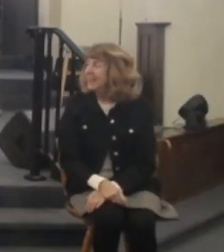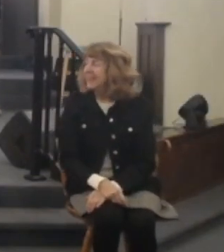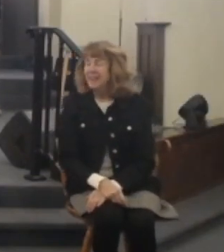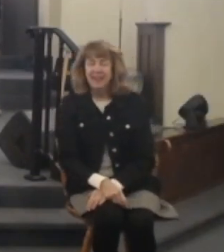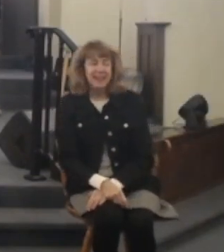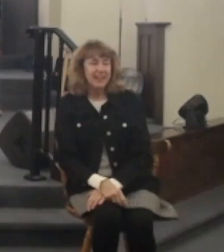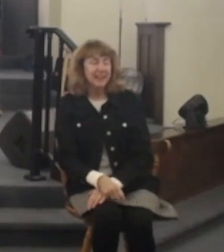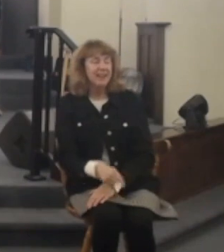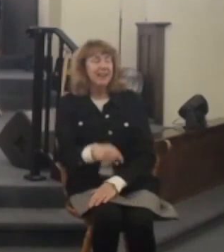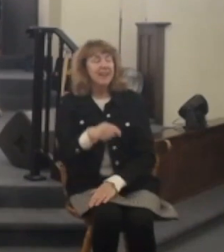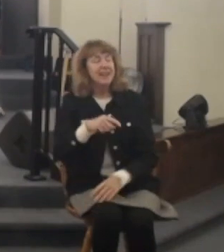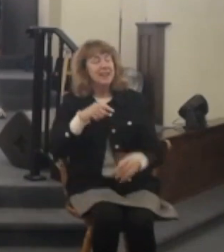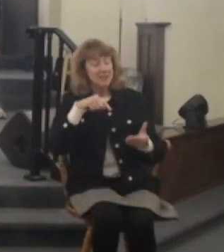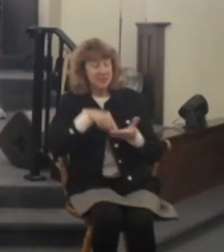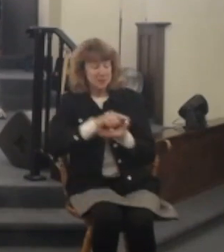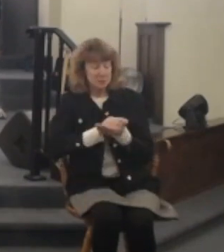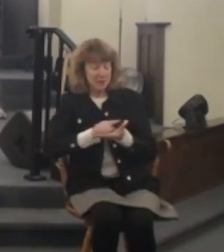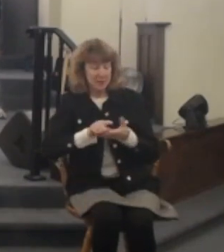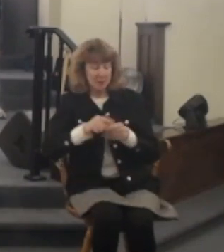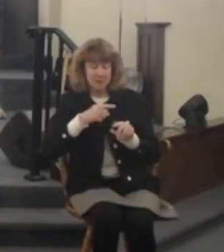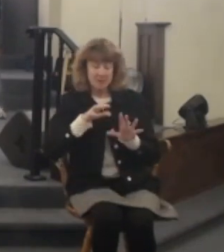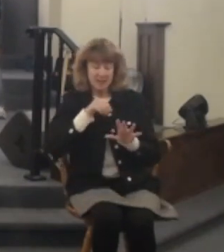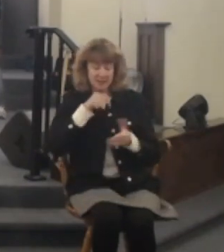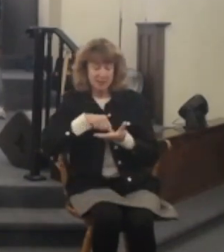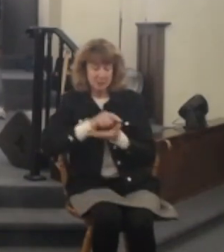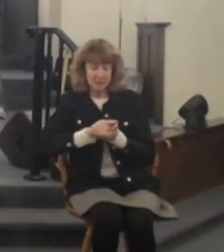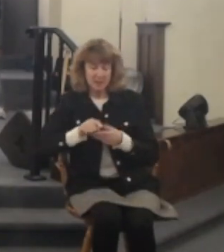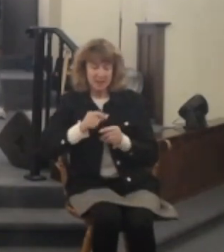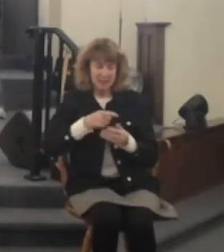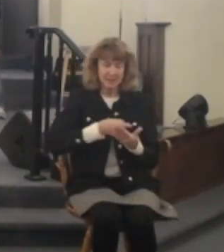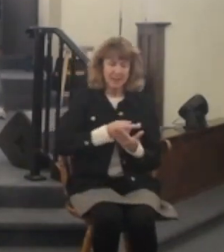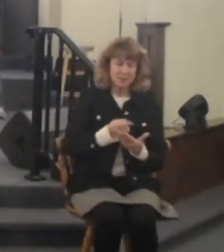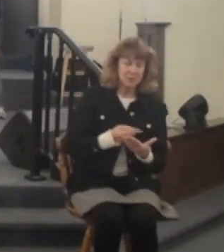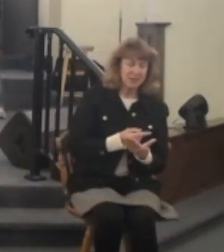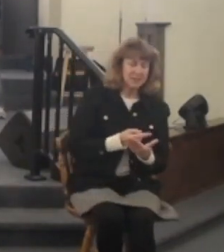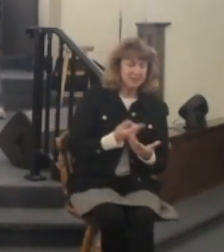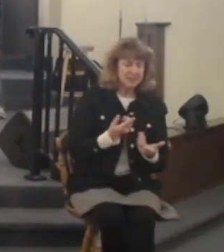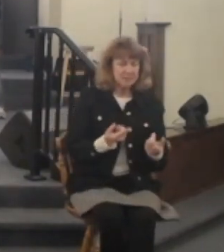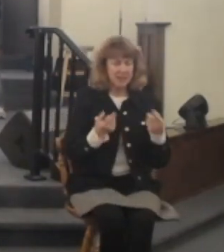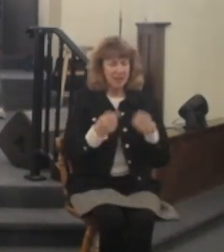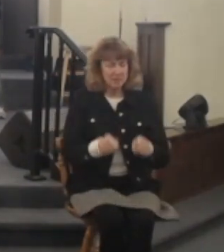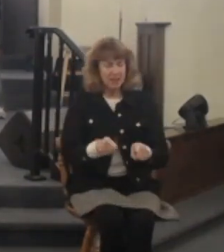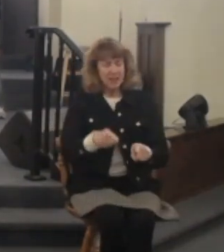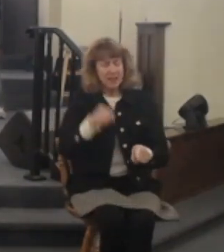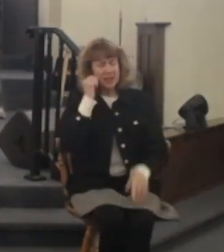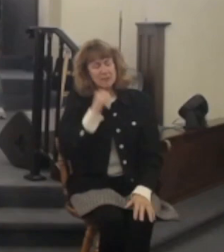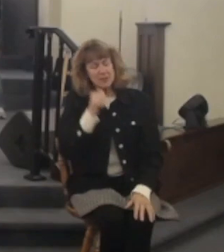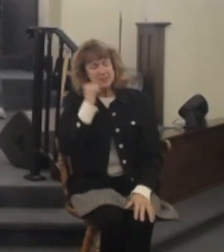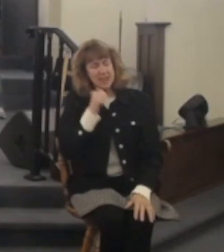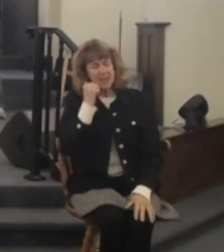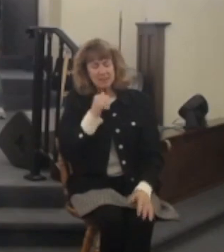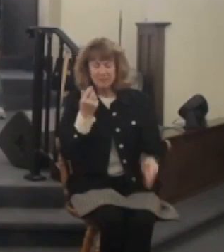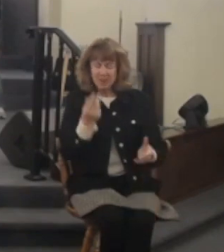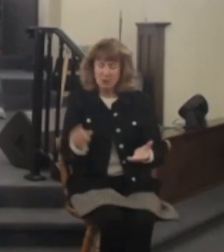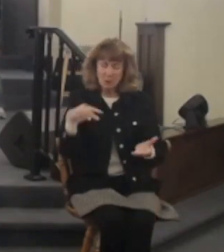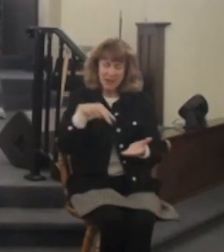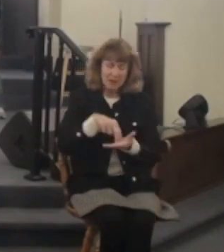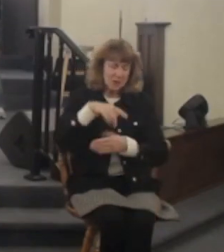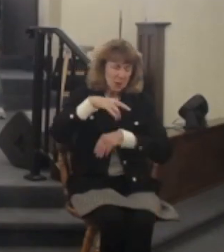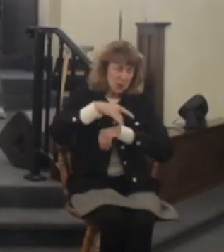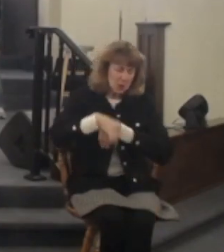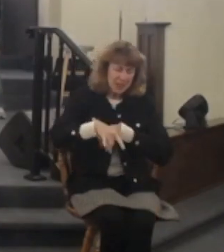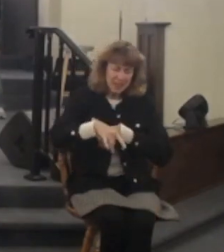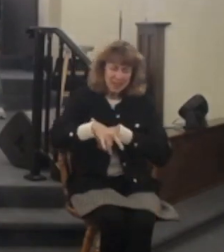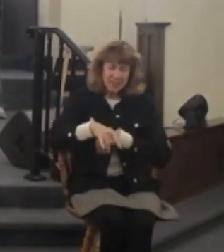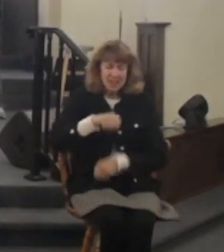I was touched, not this week, but last week. And, you know, I get up early every morning and I lift weights, and I don't